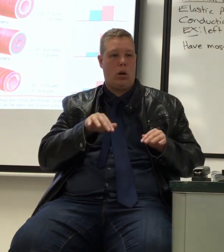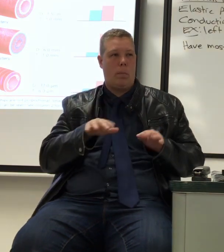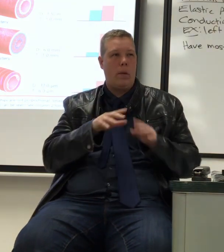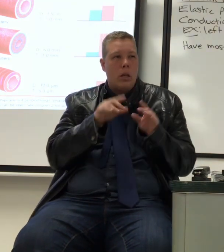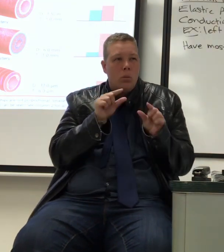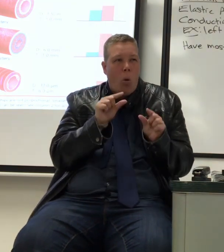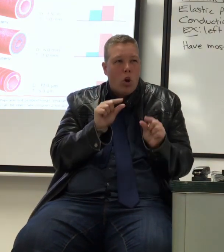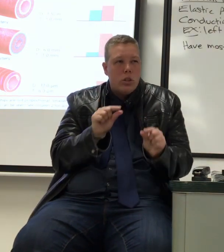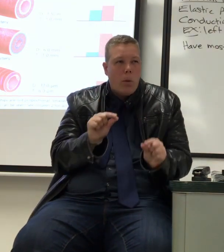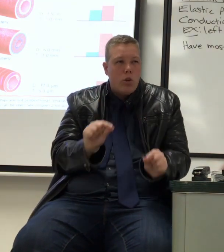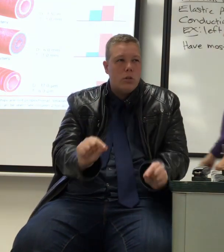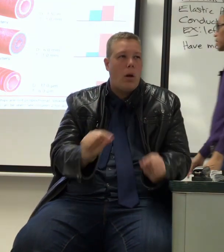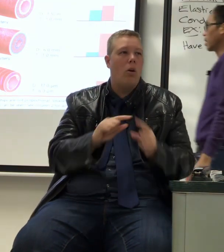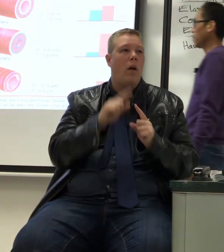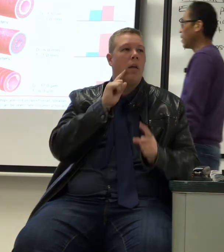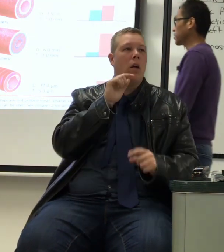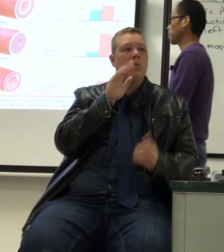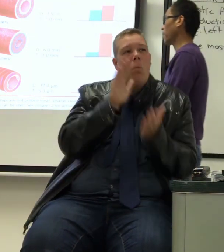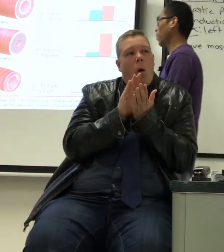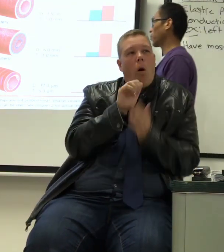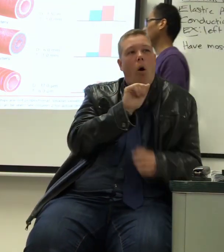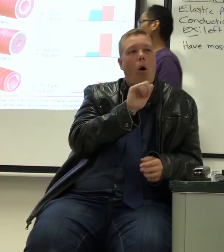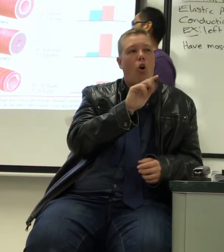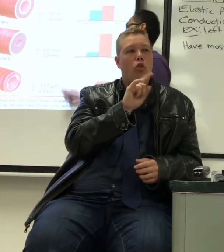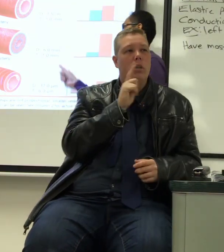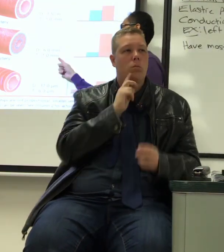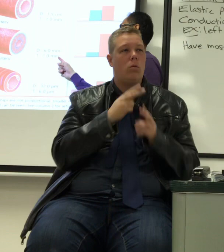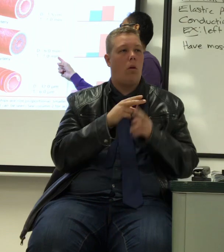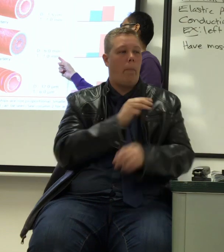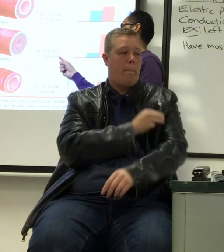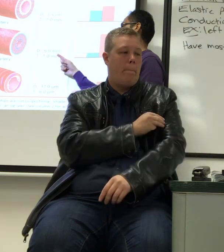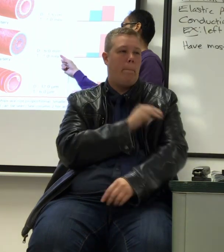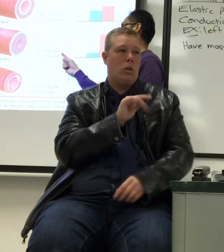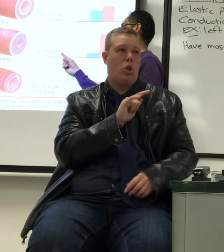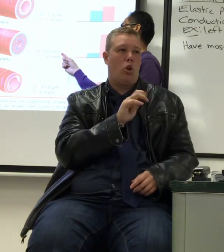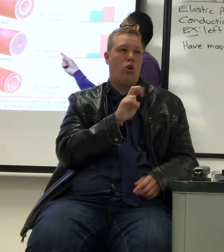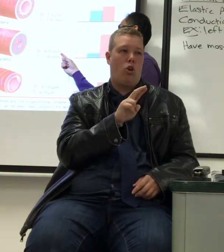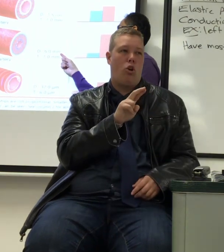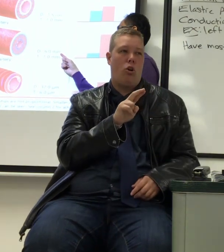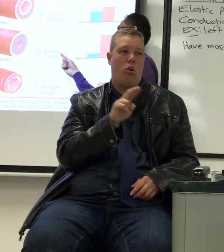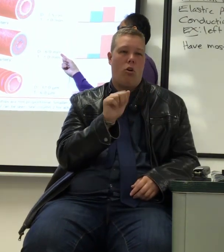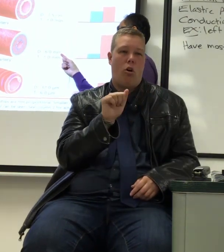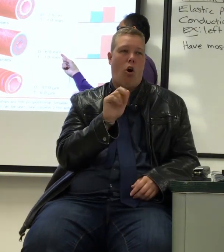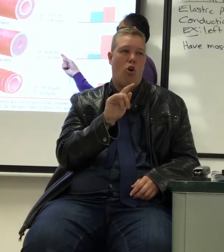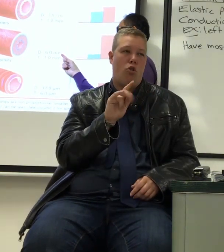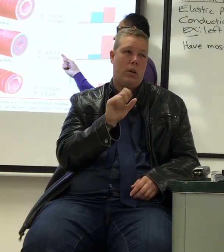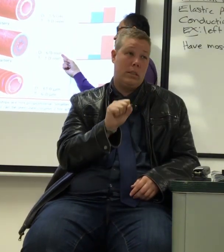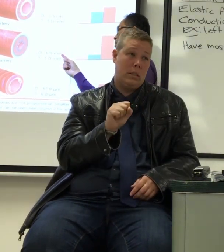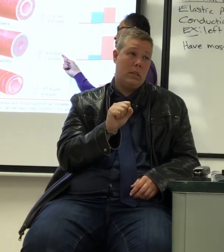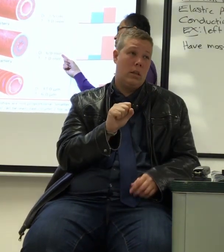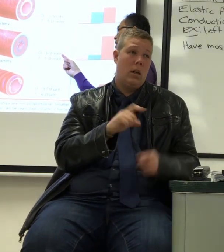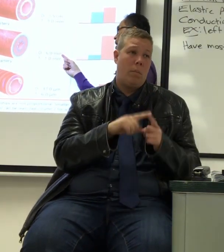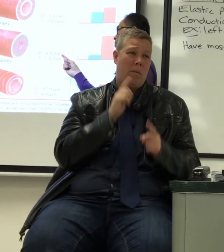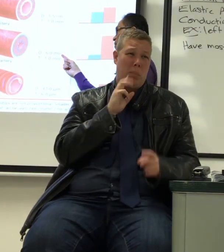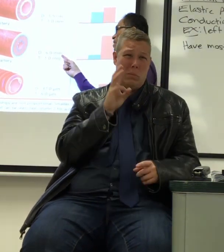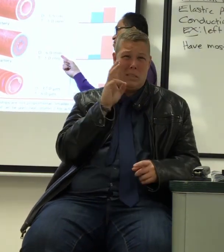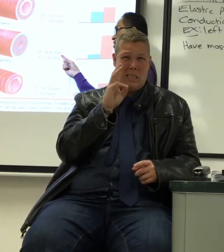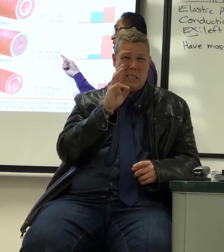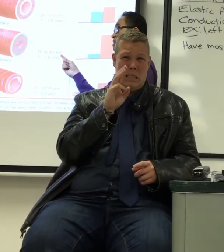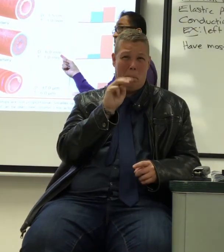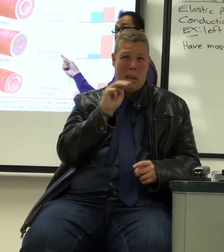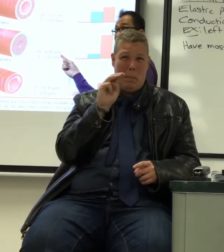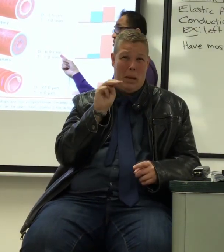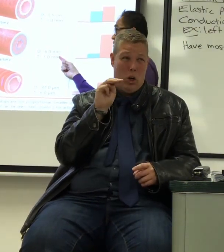the smaller arteries, you call the muscular arteries. They have about a 6 millimeter diameter.